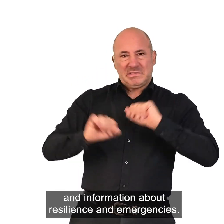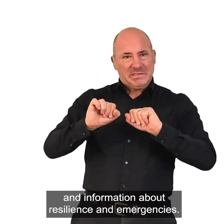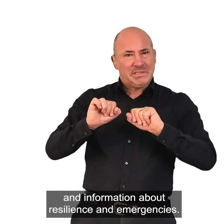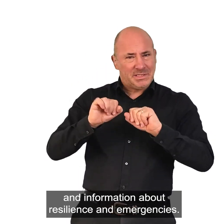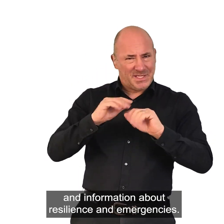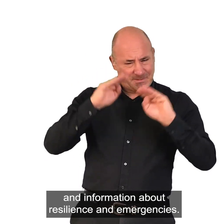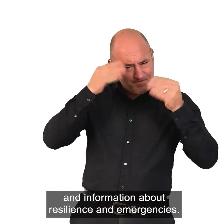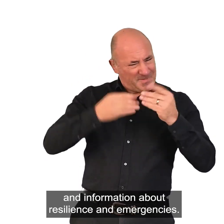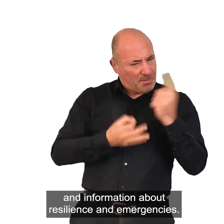emergencies.